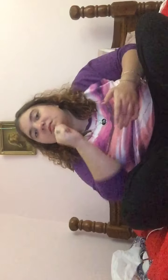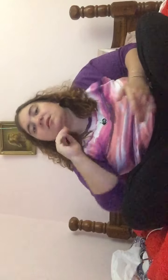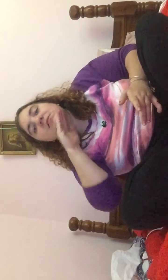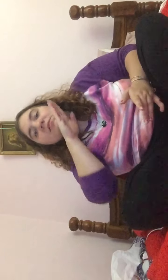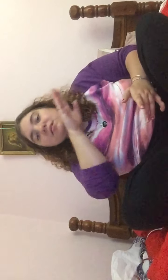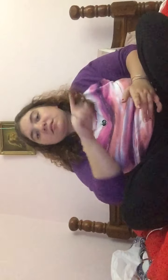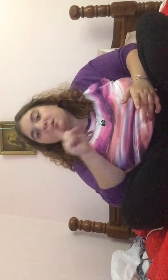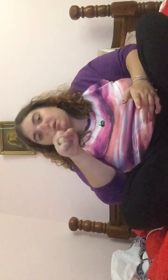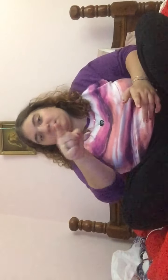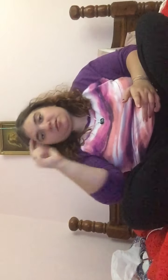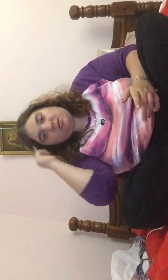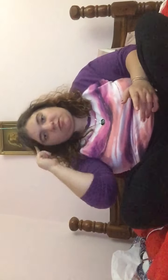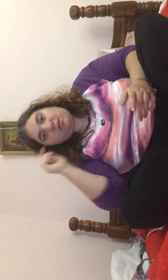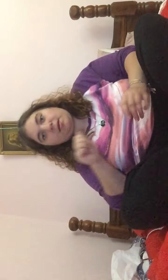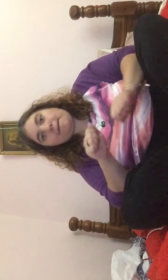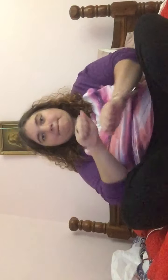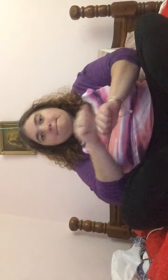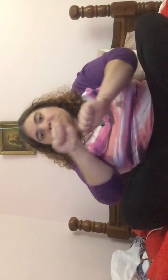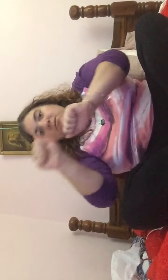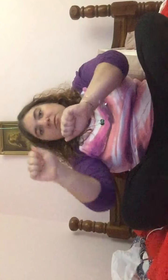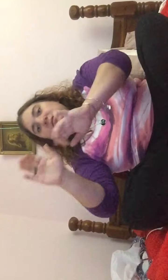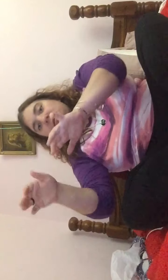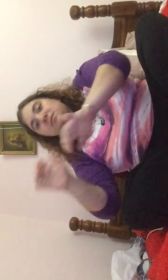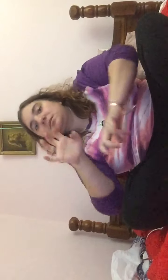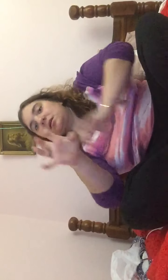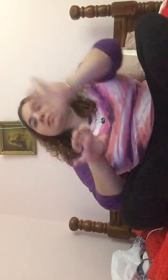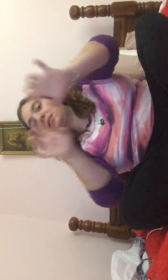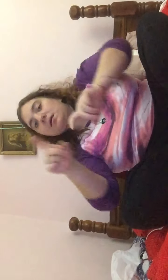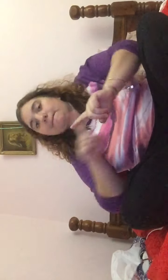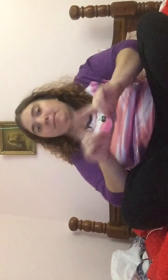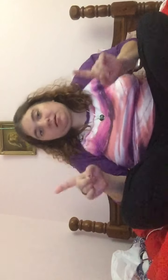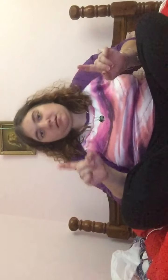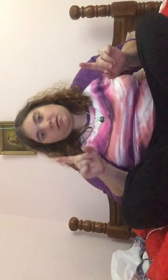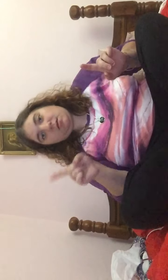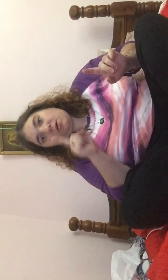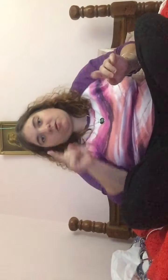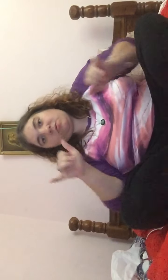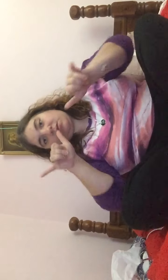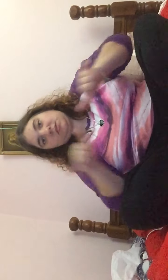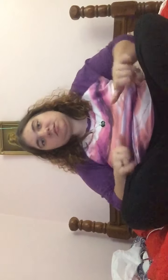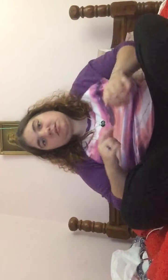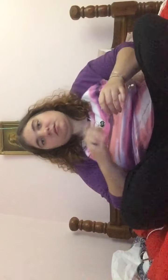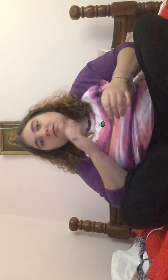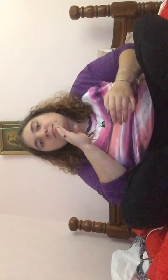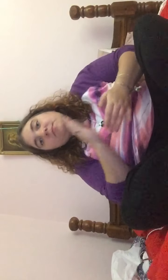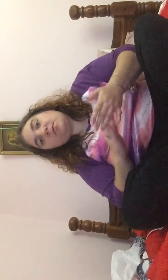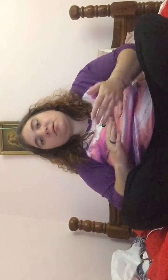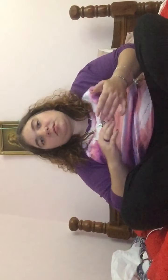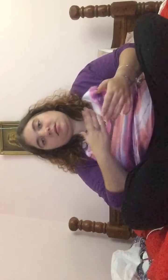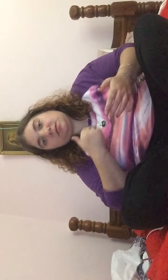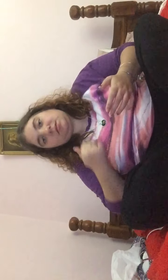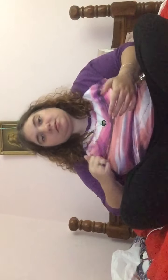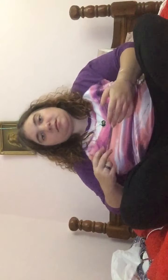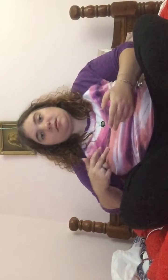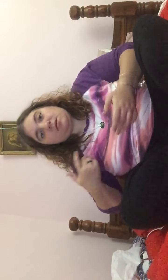lie. I know you got mountains to climb, but always stay humble and kind.